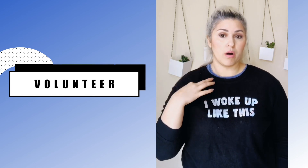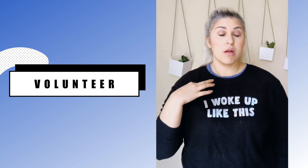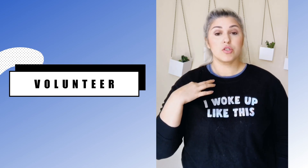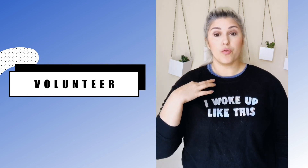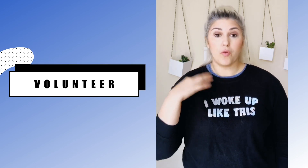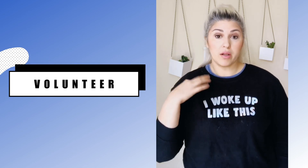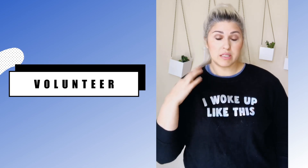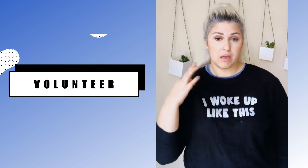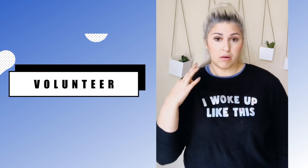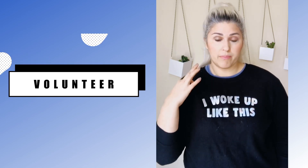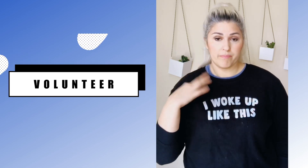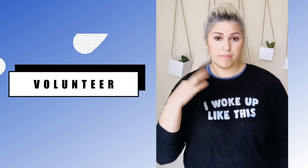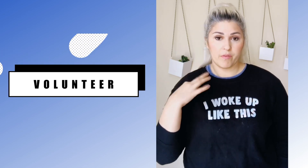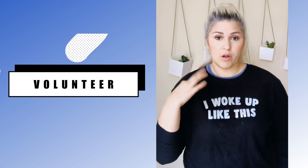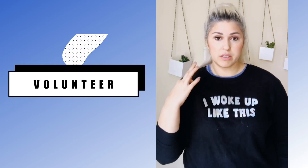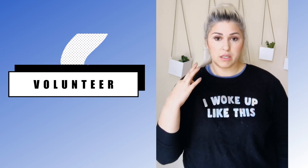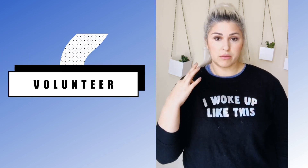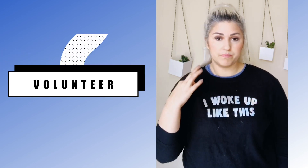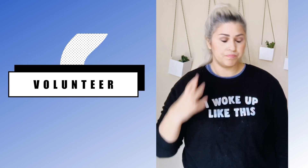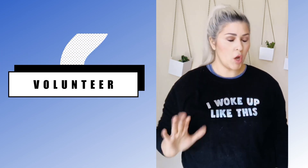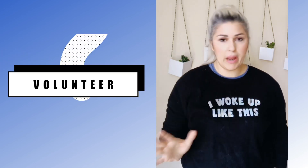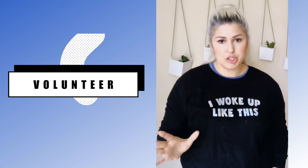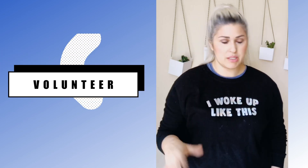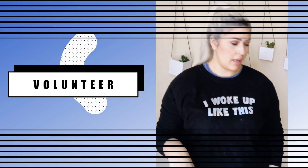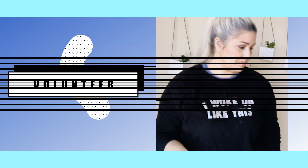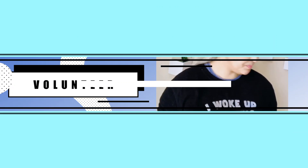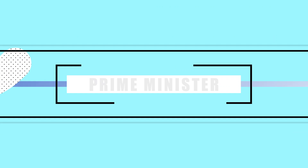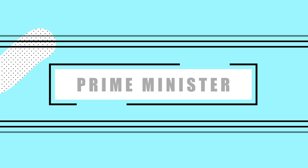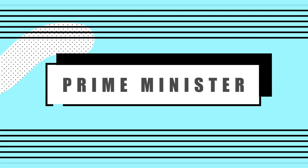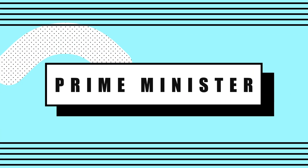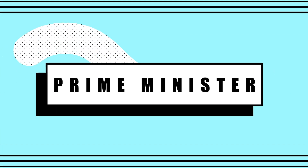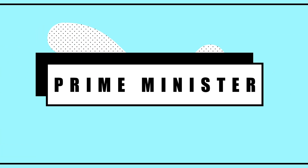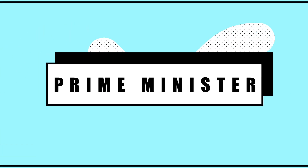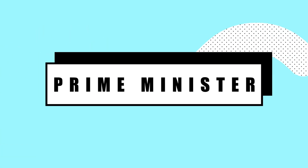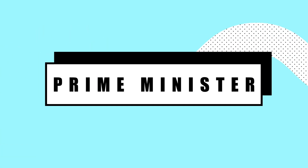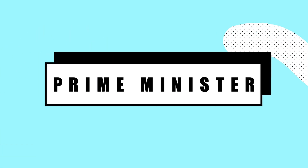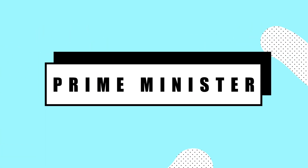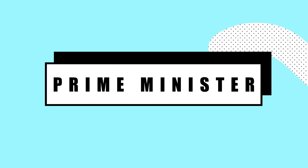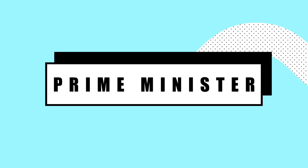bit more. So volunteer, volunteer. No agent sign.